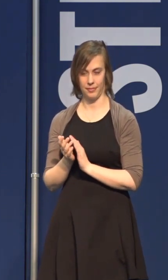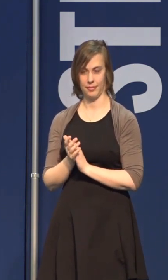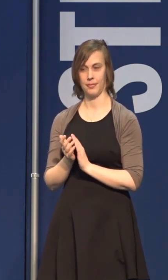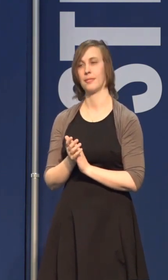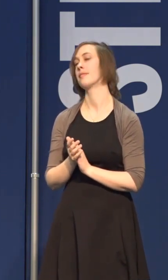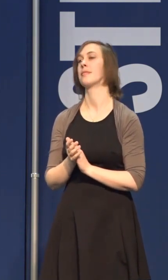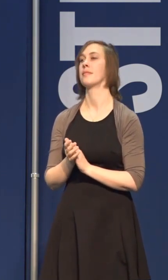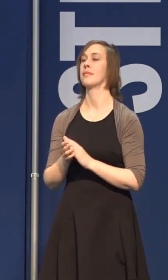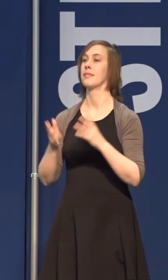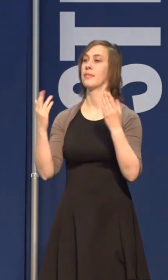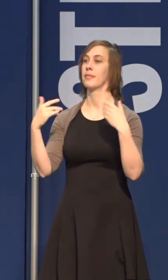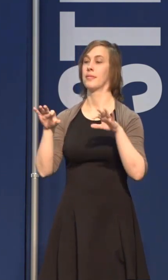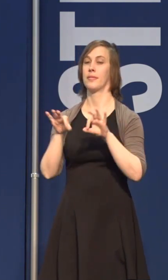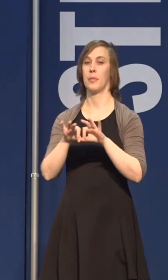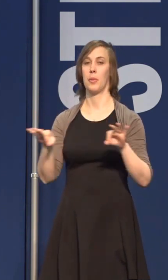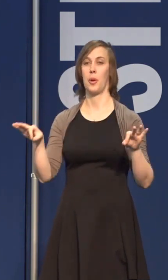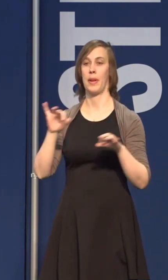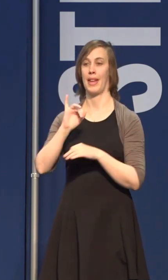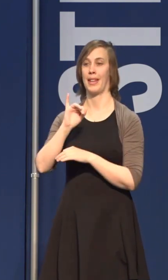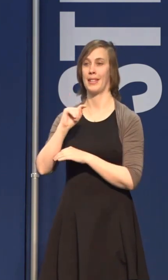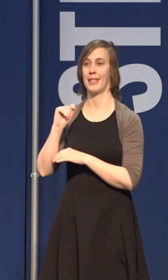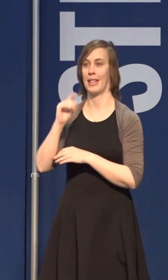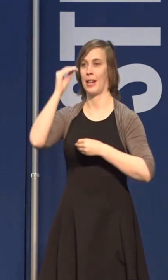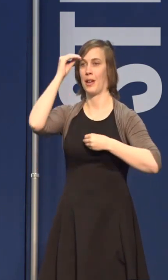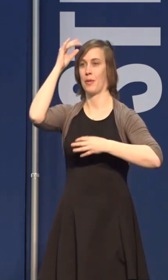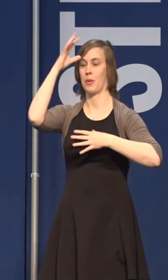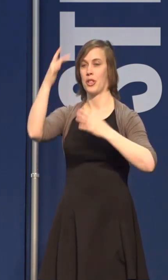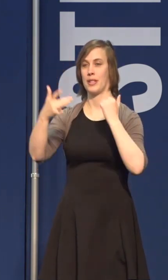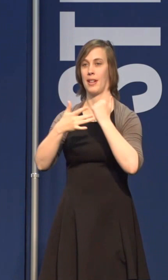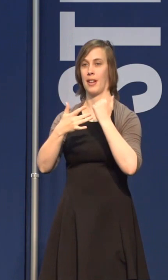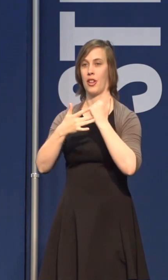For the diploma in Information Technology